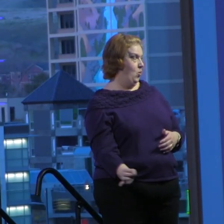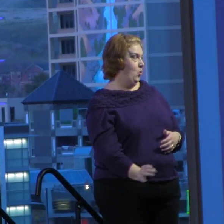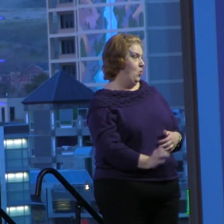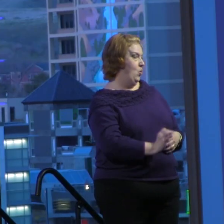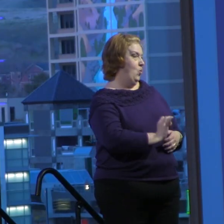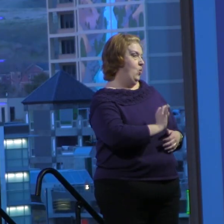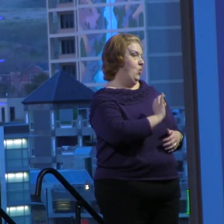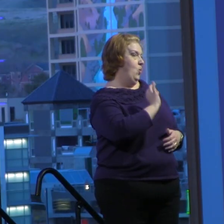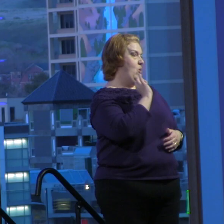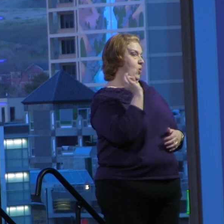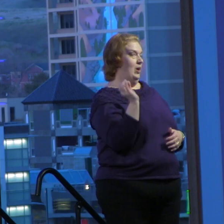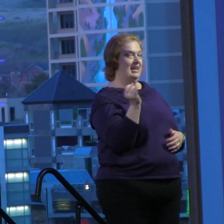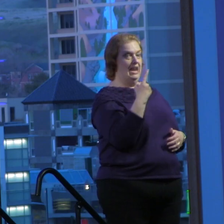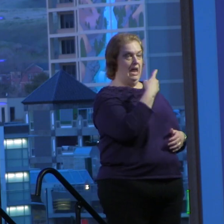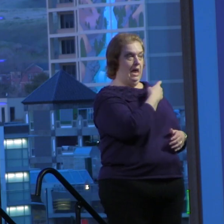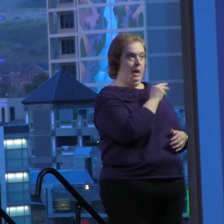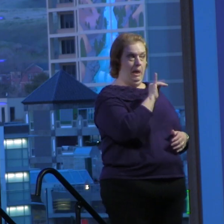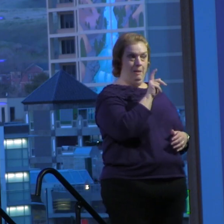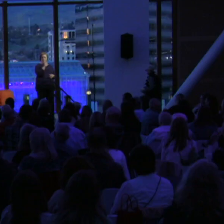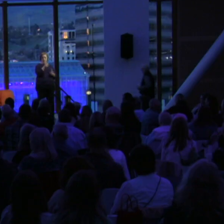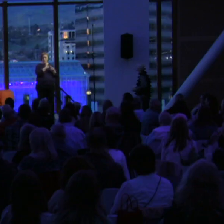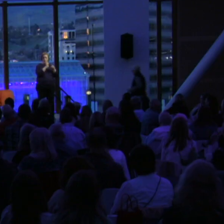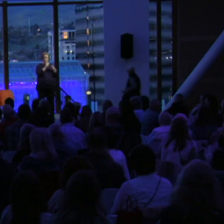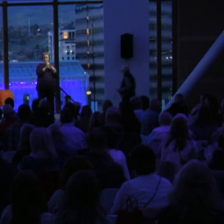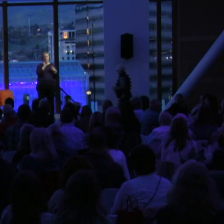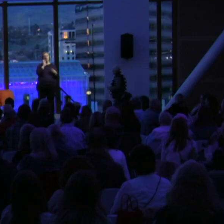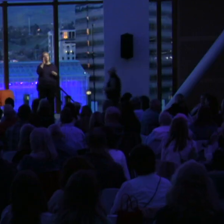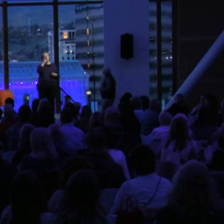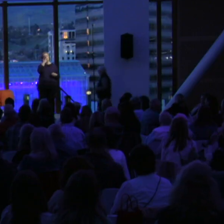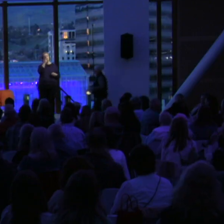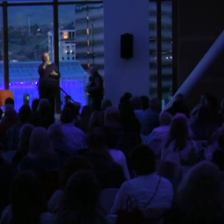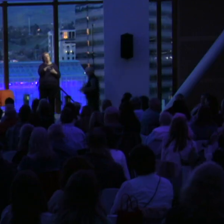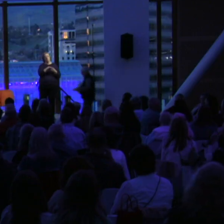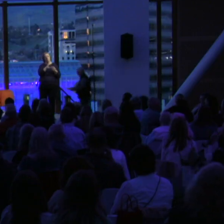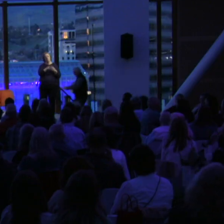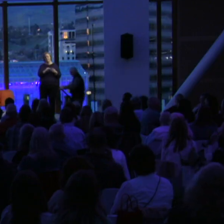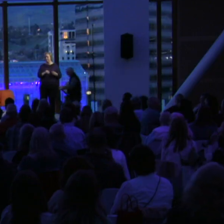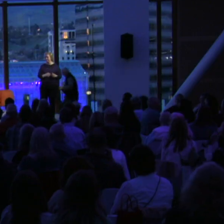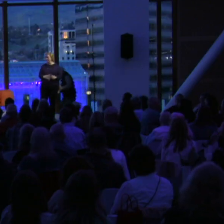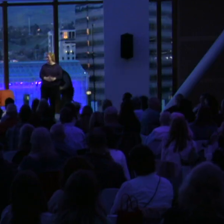then Mike is your friend, that would be an interesting story.